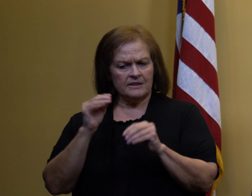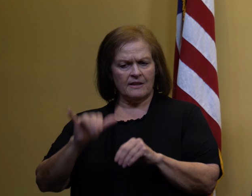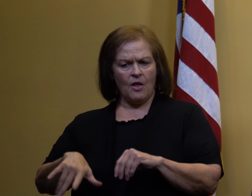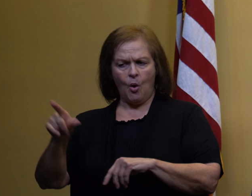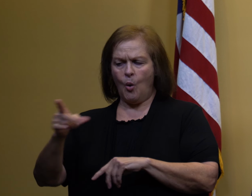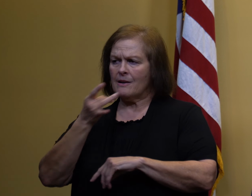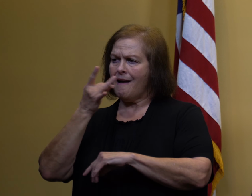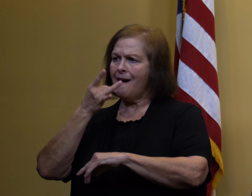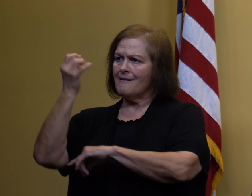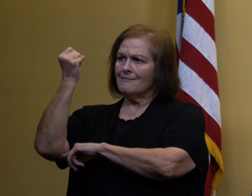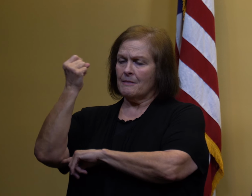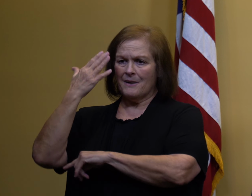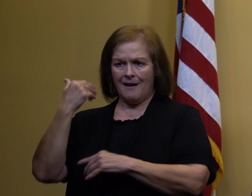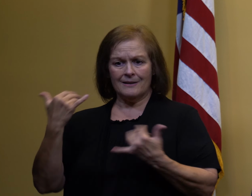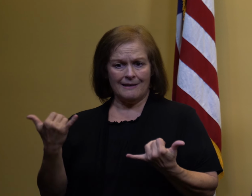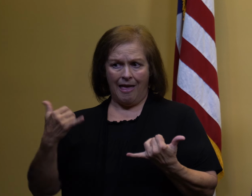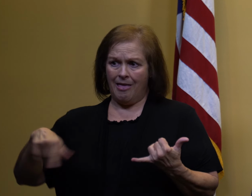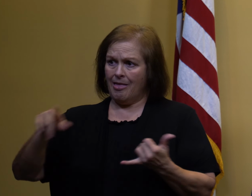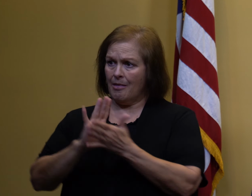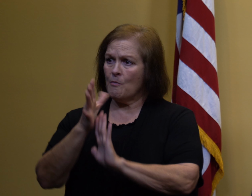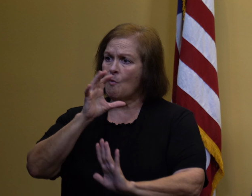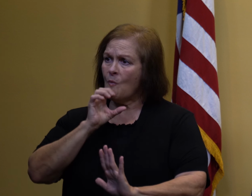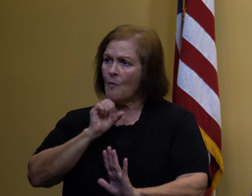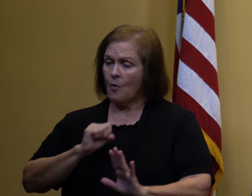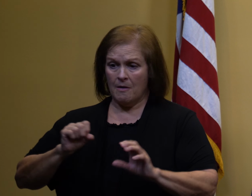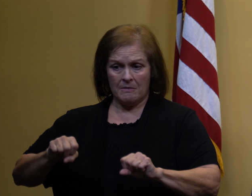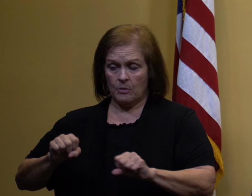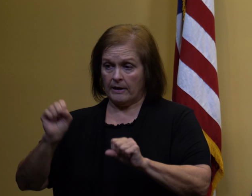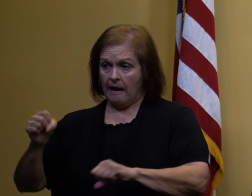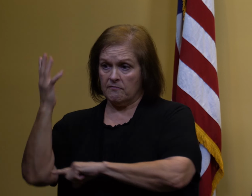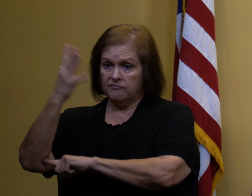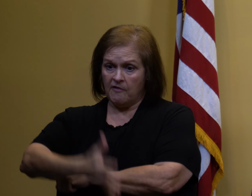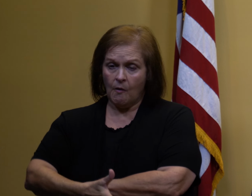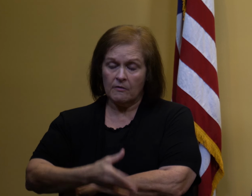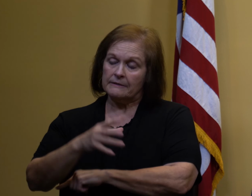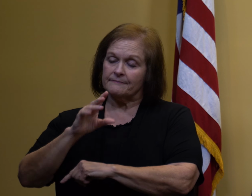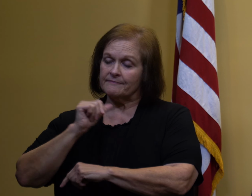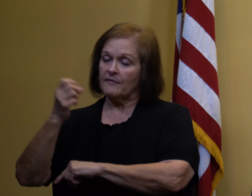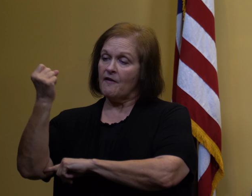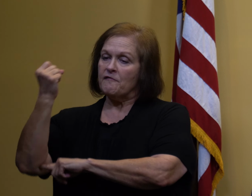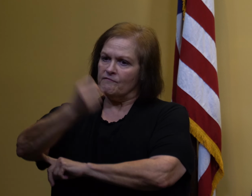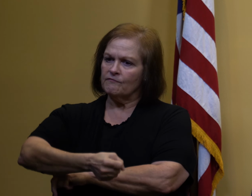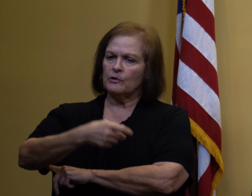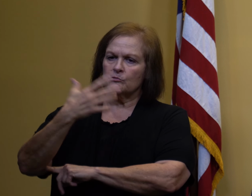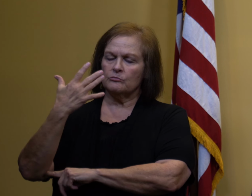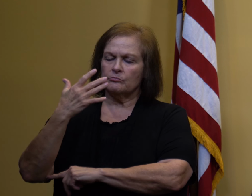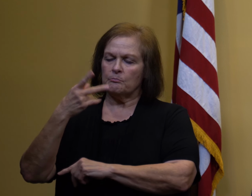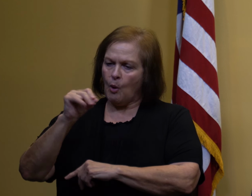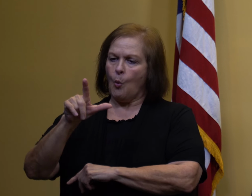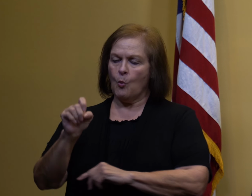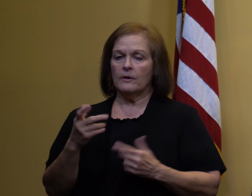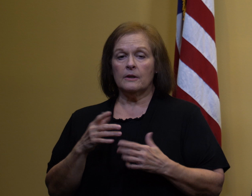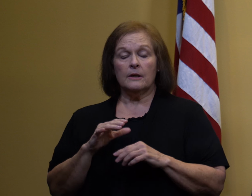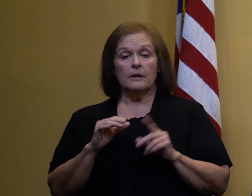are aging and could fall potentially? So first of all, I want to make